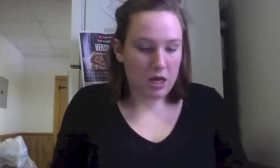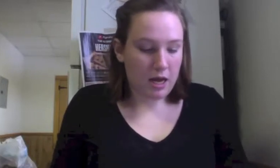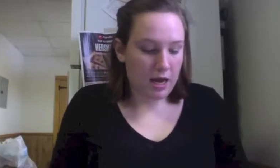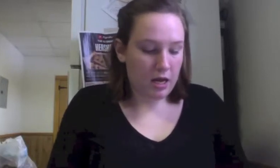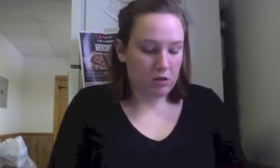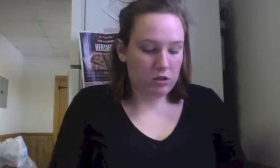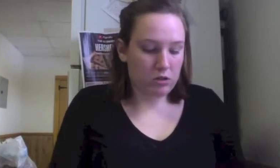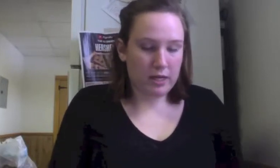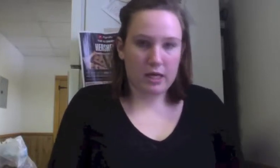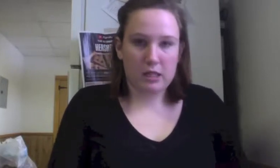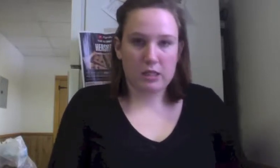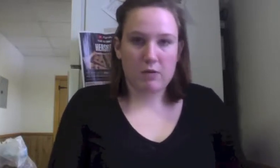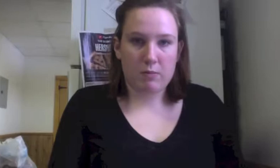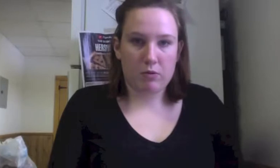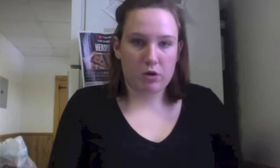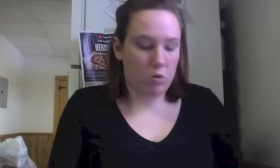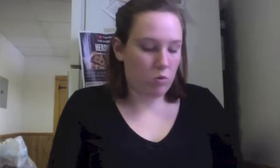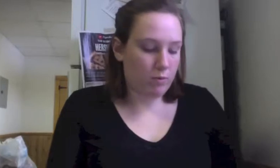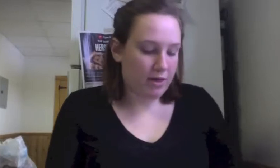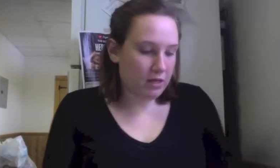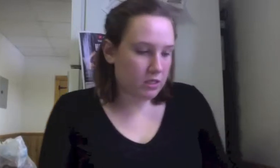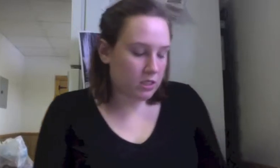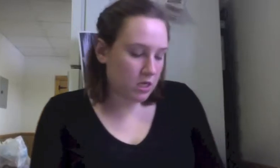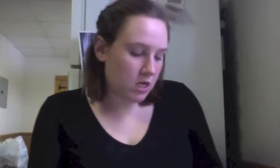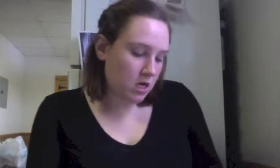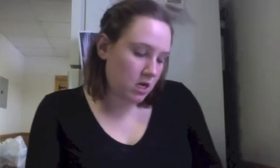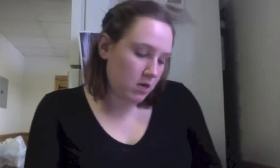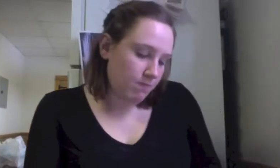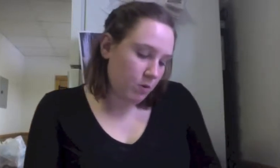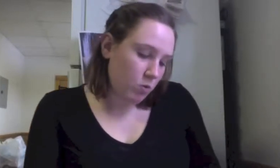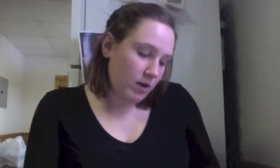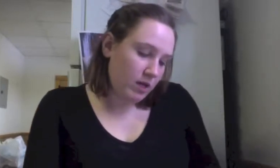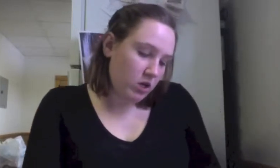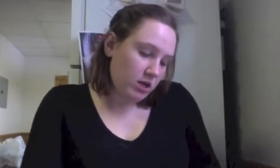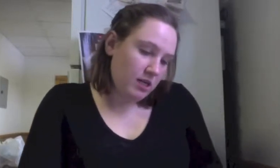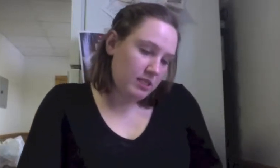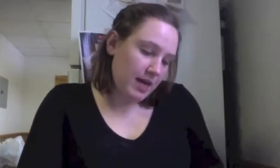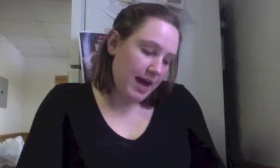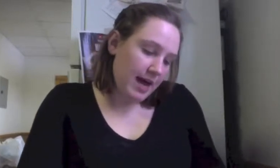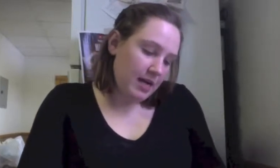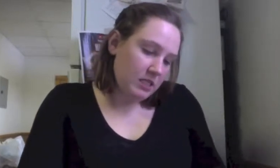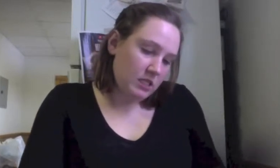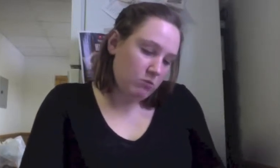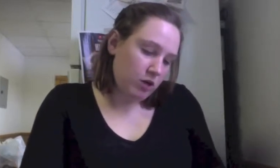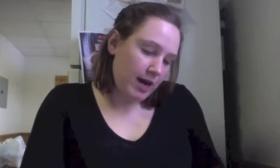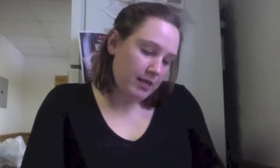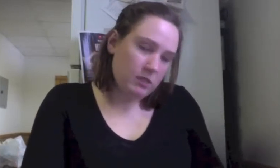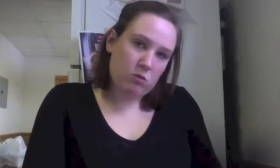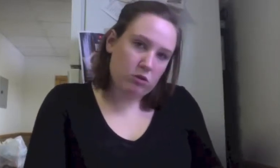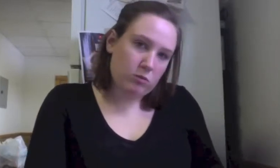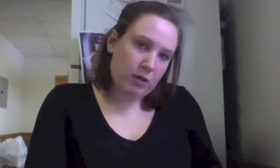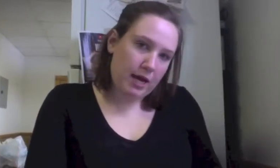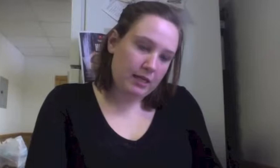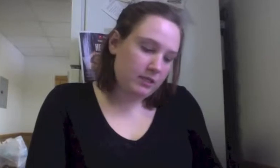and also let kids come up with their own methods when learning to add and subtract and multiply and